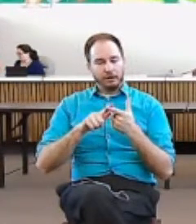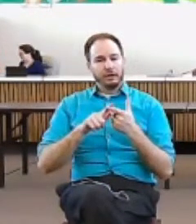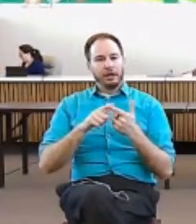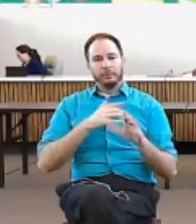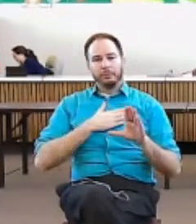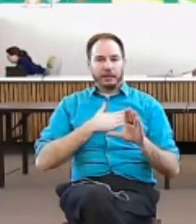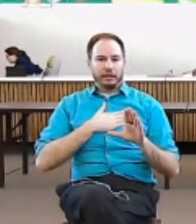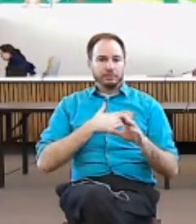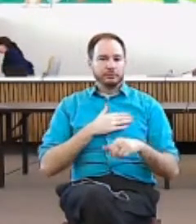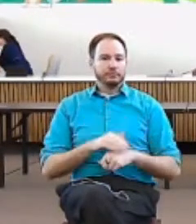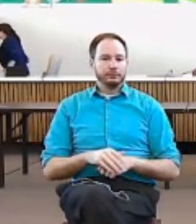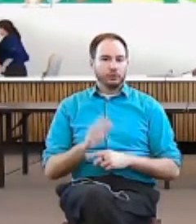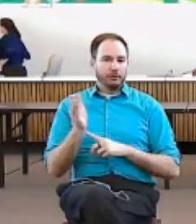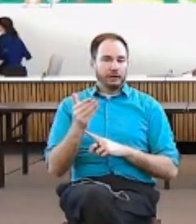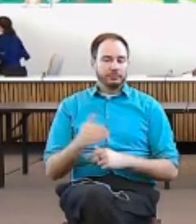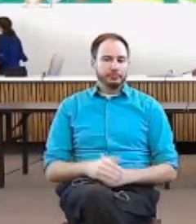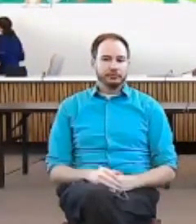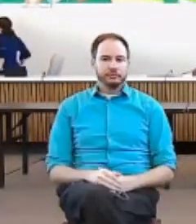flag.